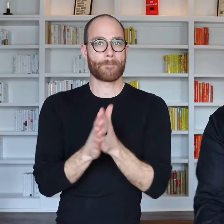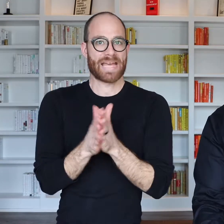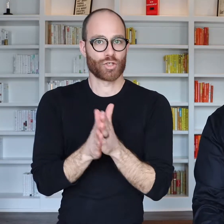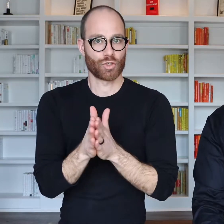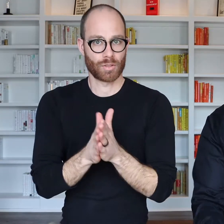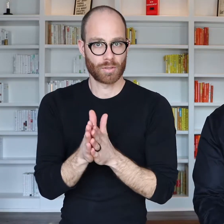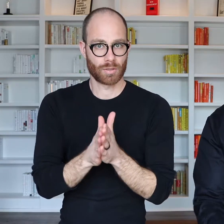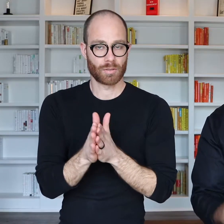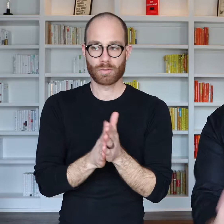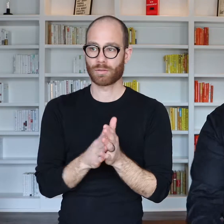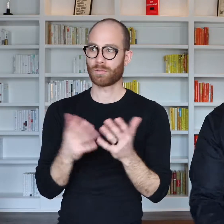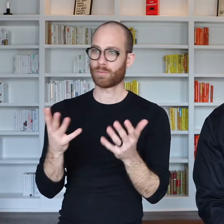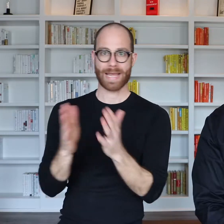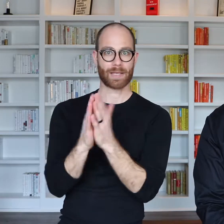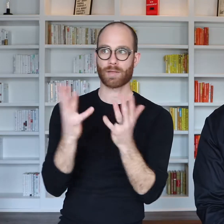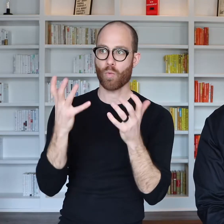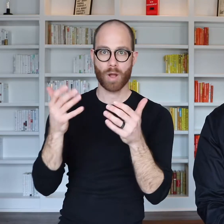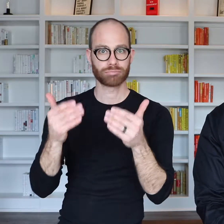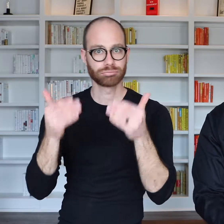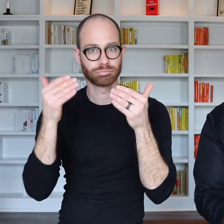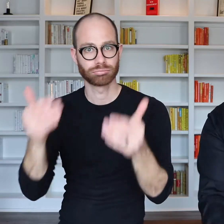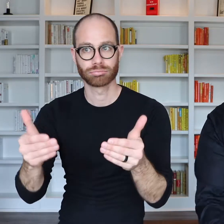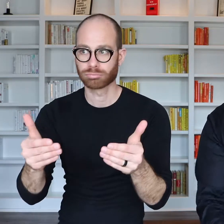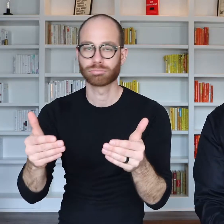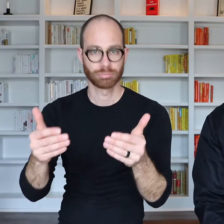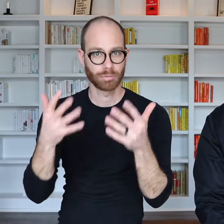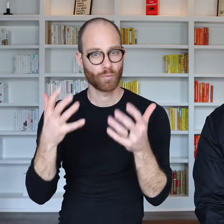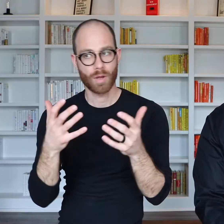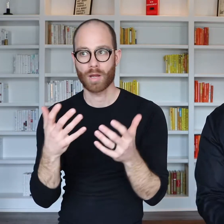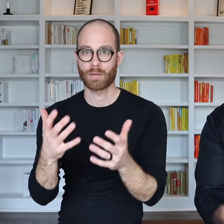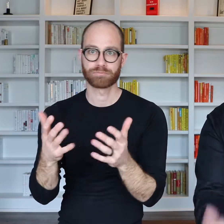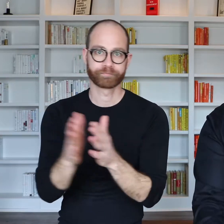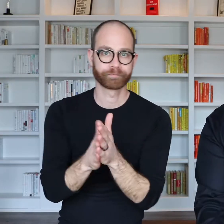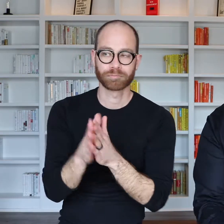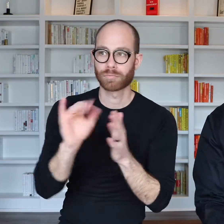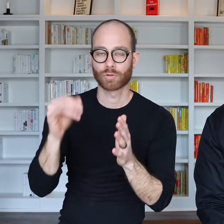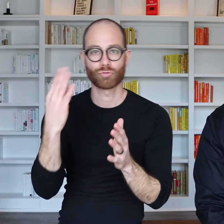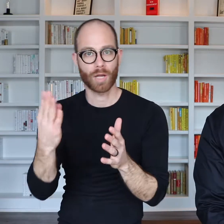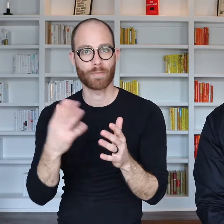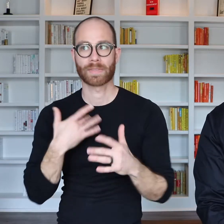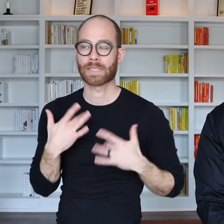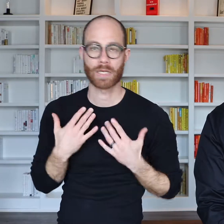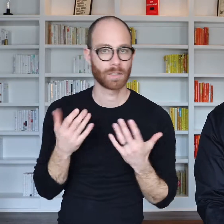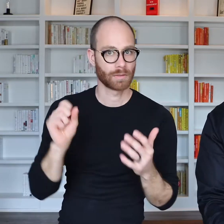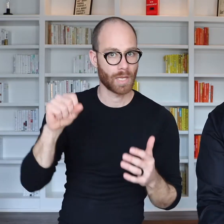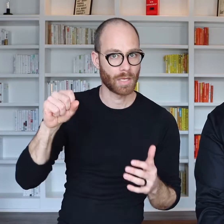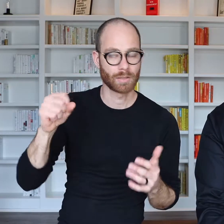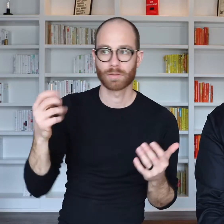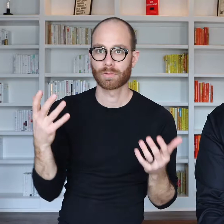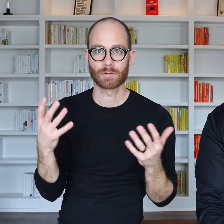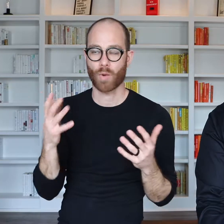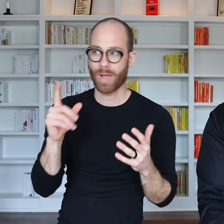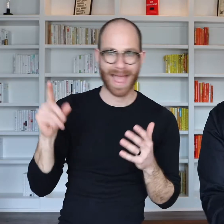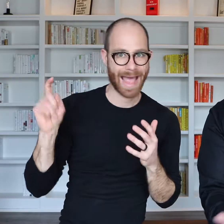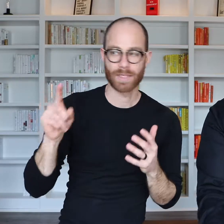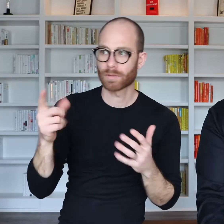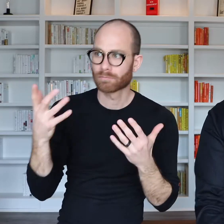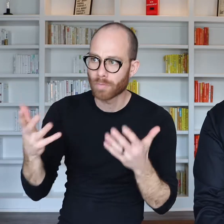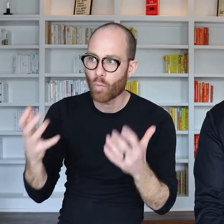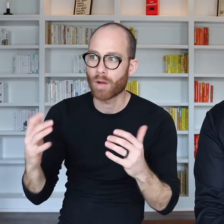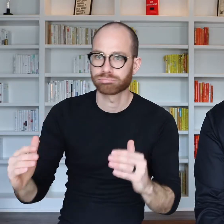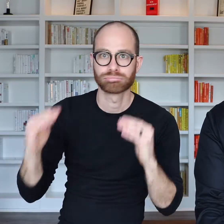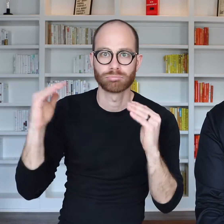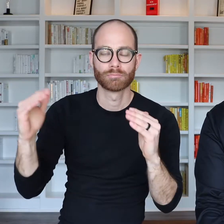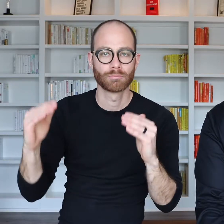You have demonstrated that you are interested in this job and that you're excited about it, so much so that you will be asking for it. But it